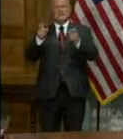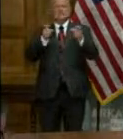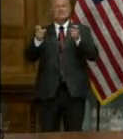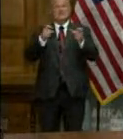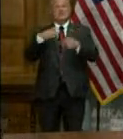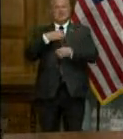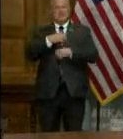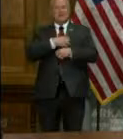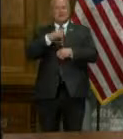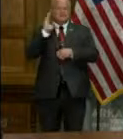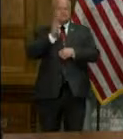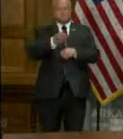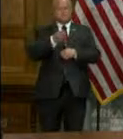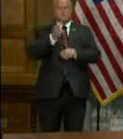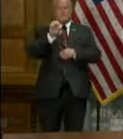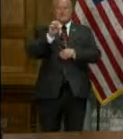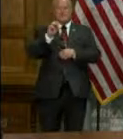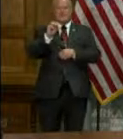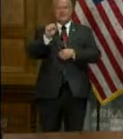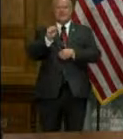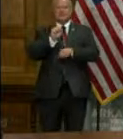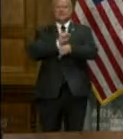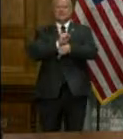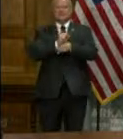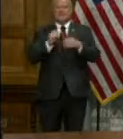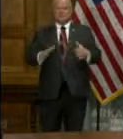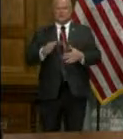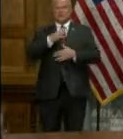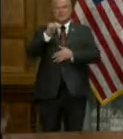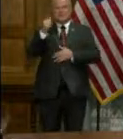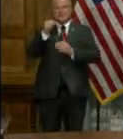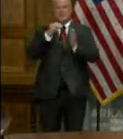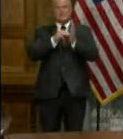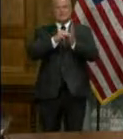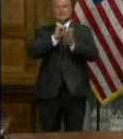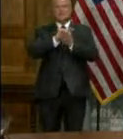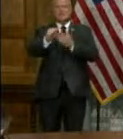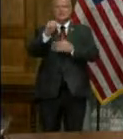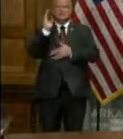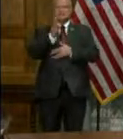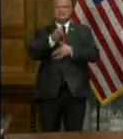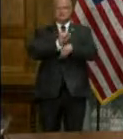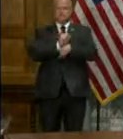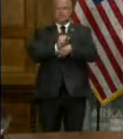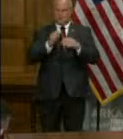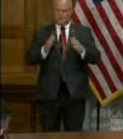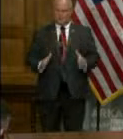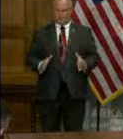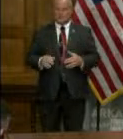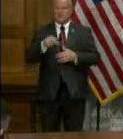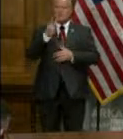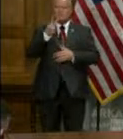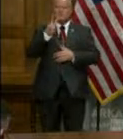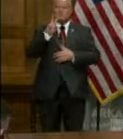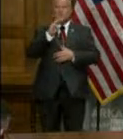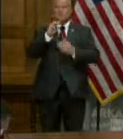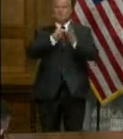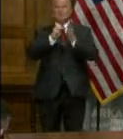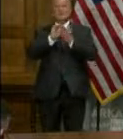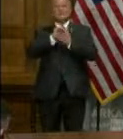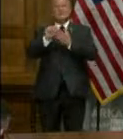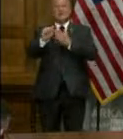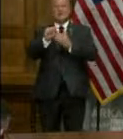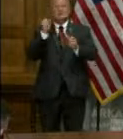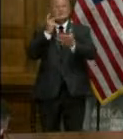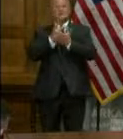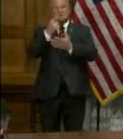for EMS direct care worker payments. $10 million was approved directly to the workers, and $2 million was